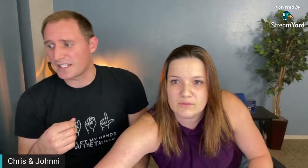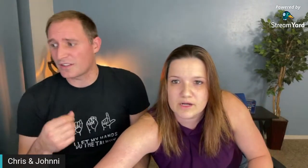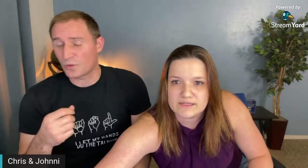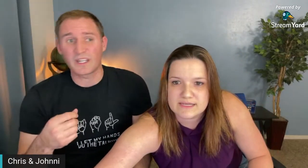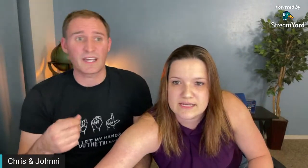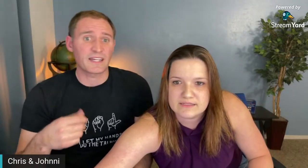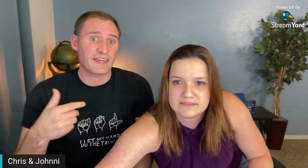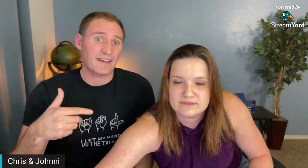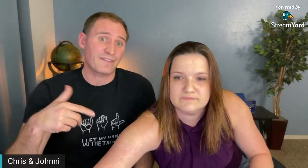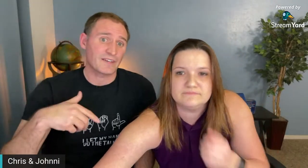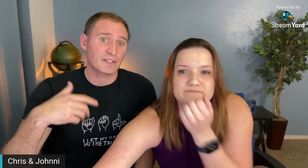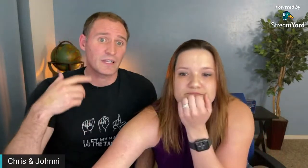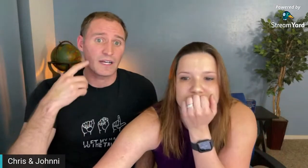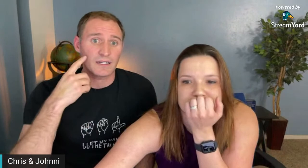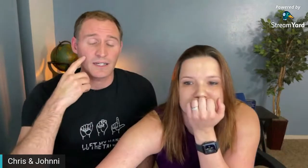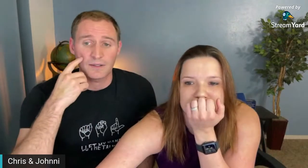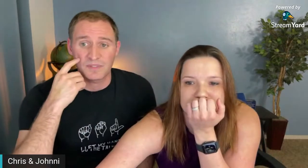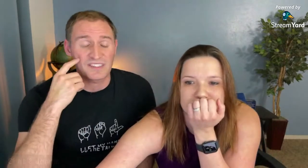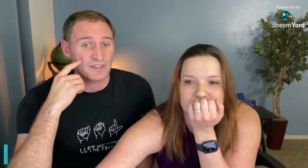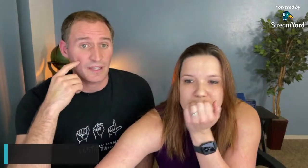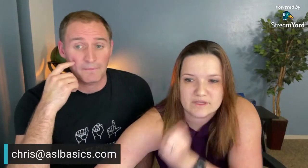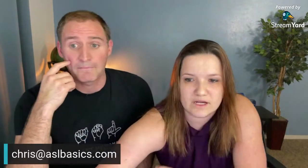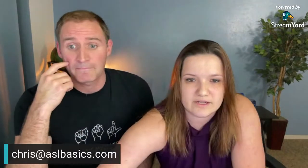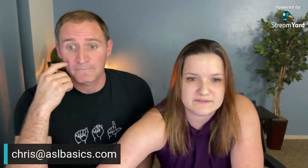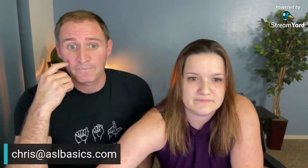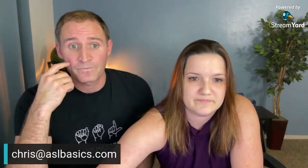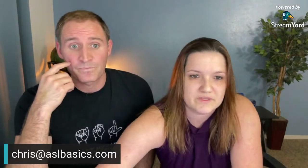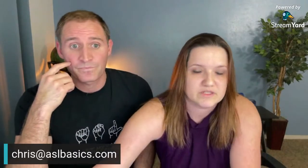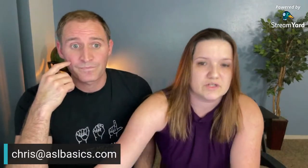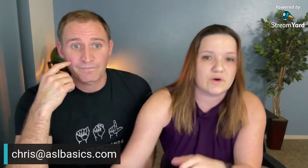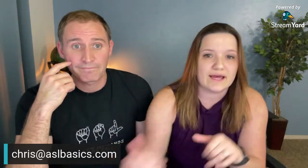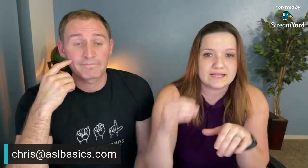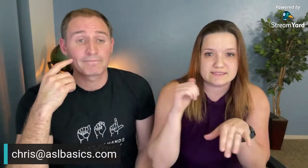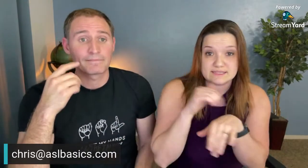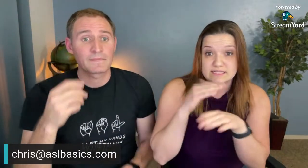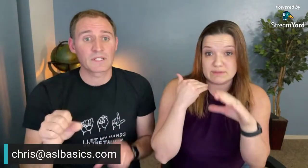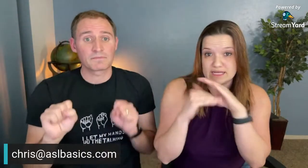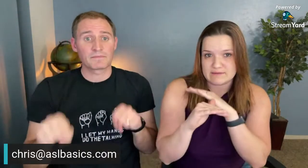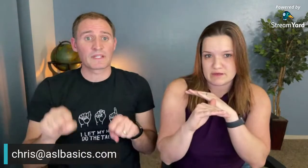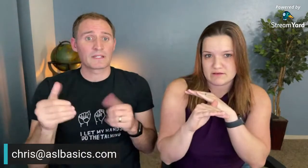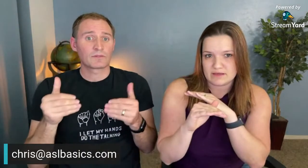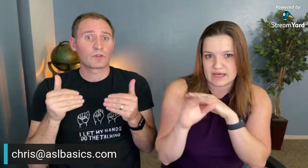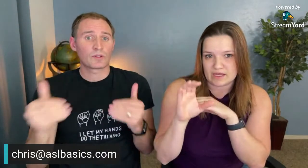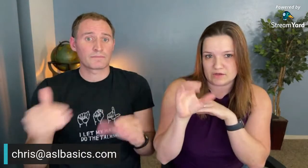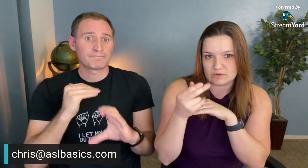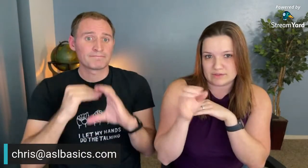the 29th at 5 o'clock Pacific time. Here it is. So go ahead and send him an email at